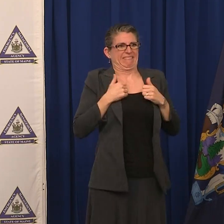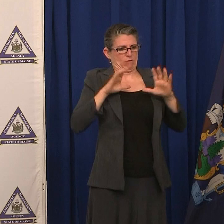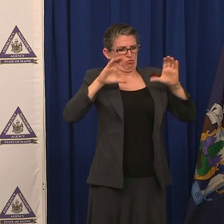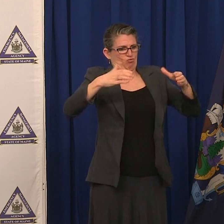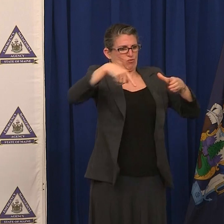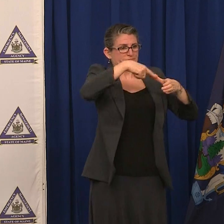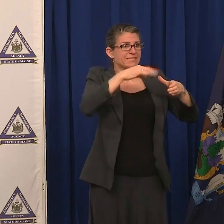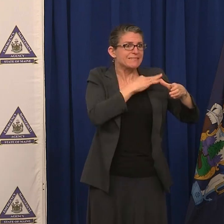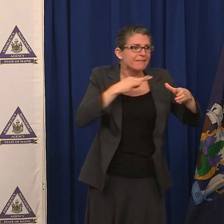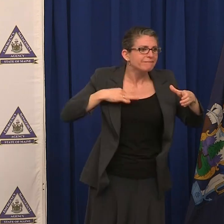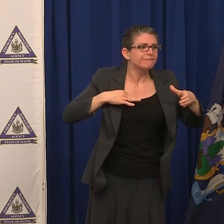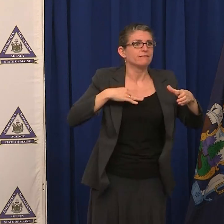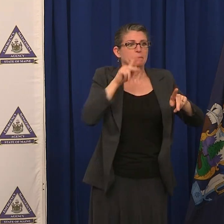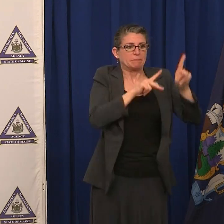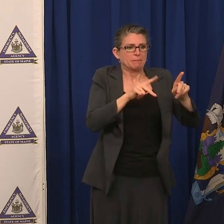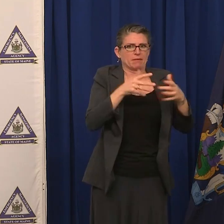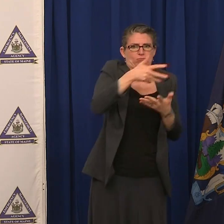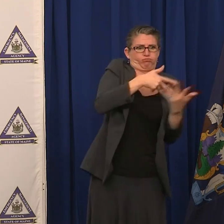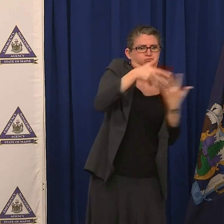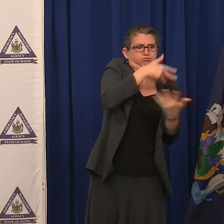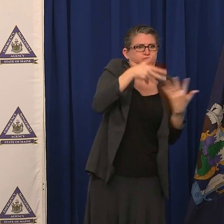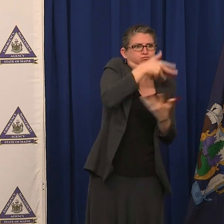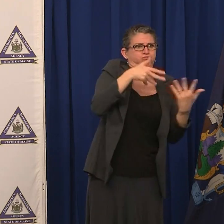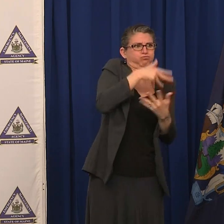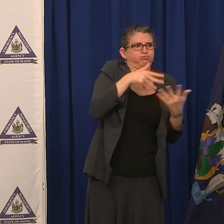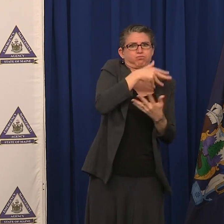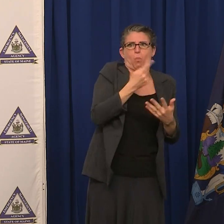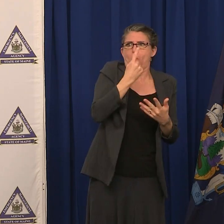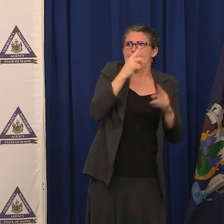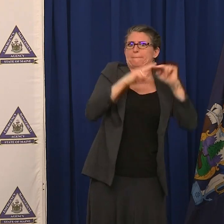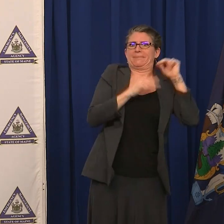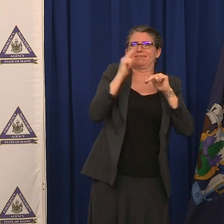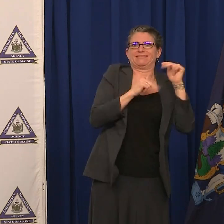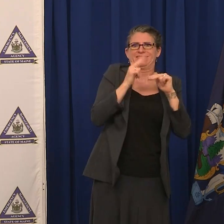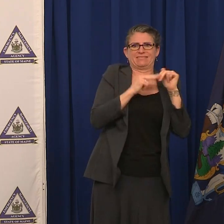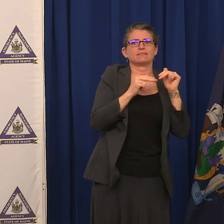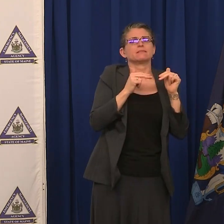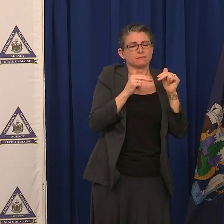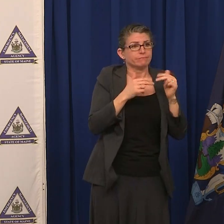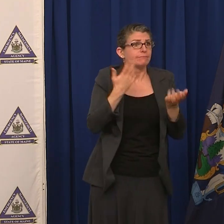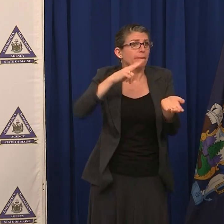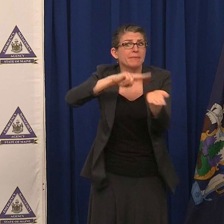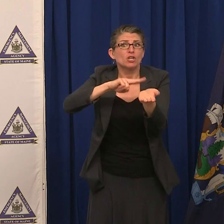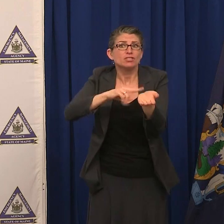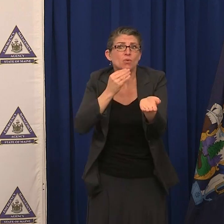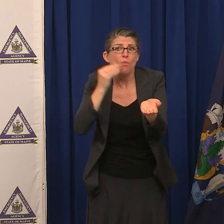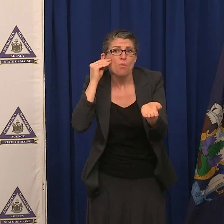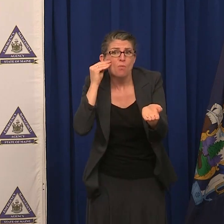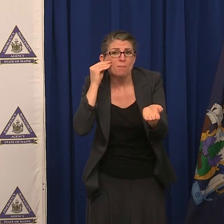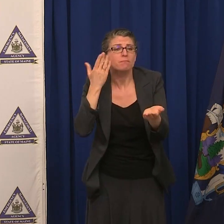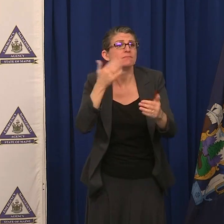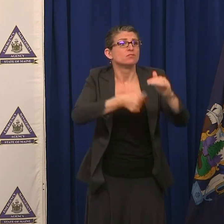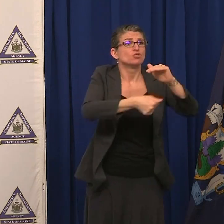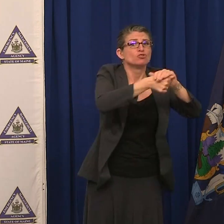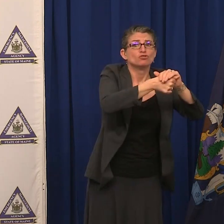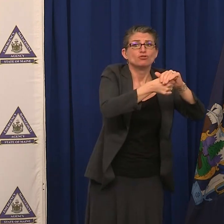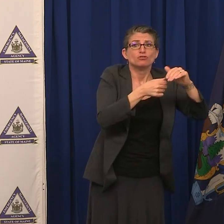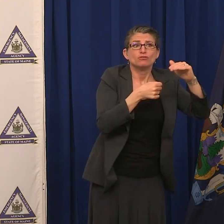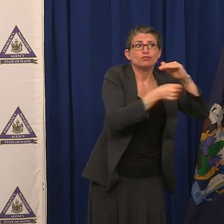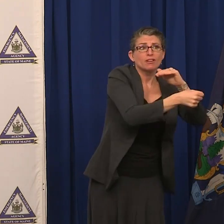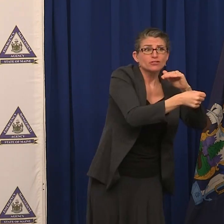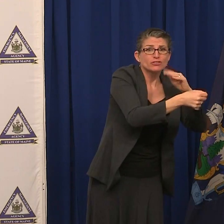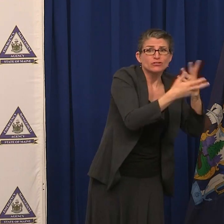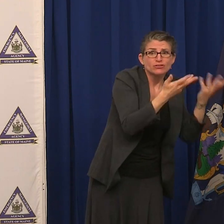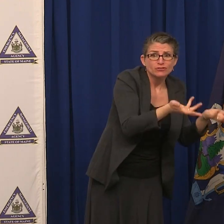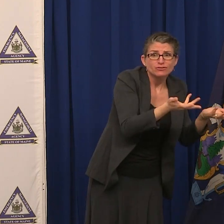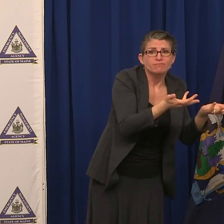setting, I'm referring to anything from a nursing home to a shelter to any type of situation where